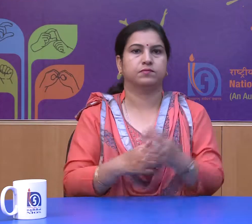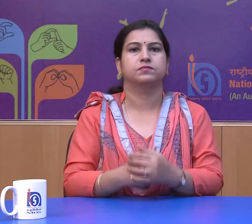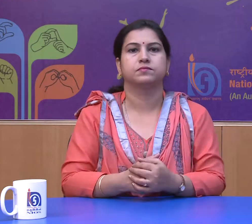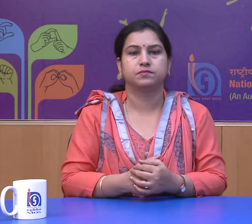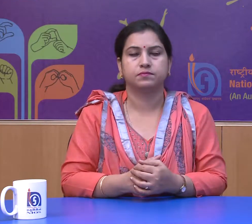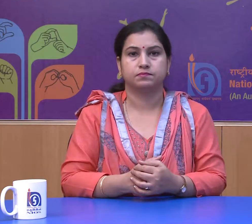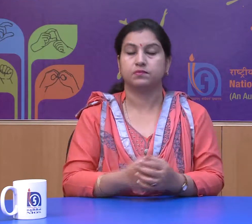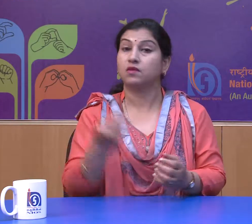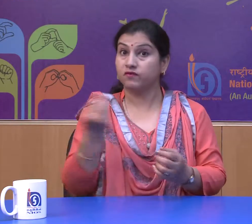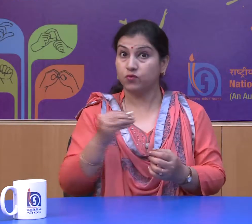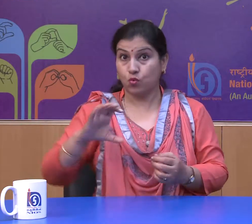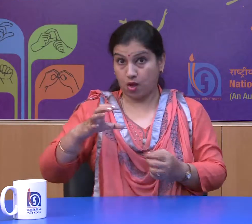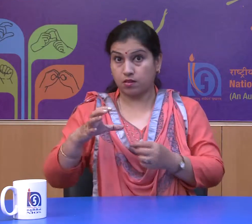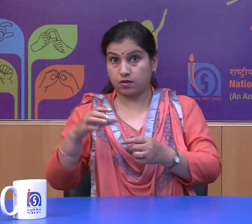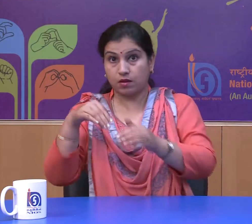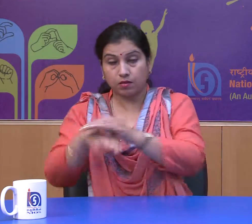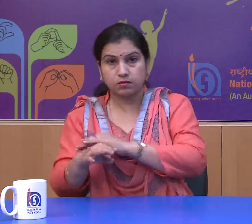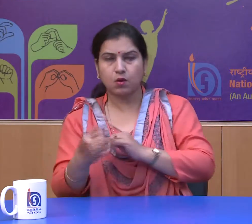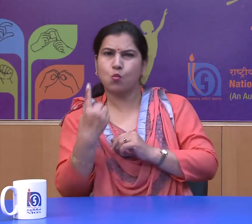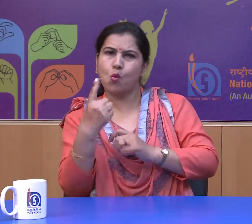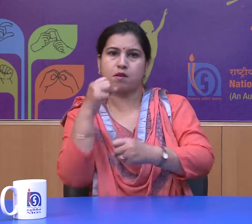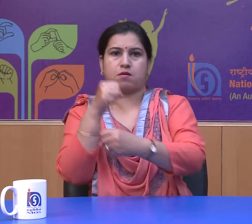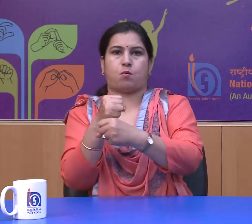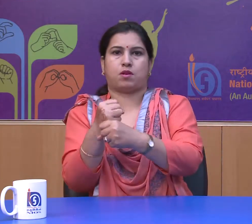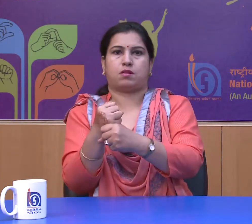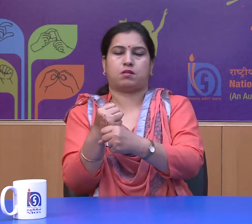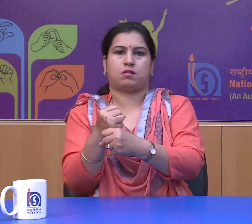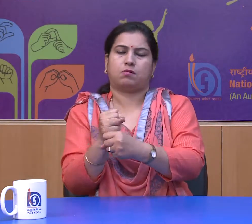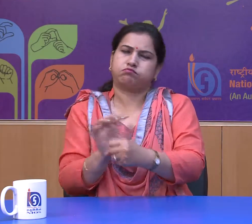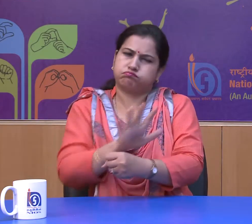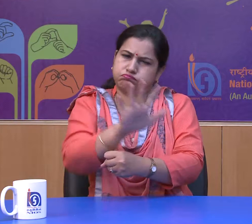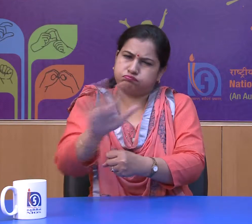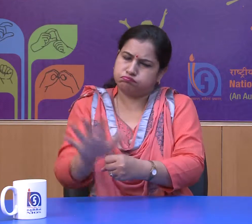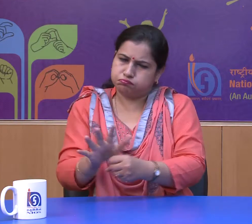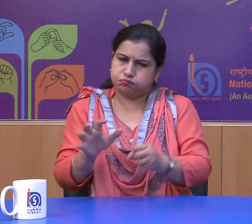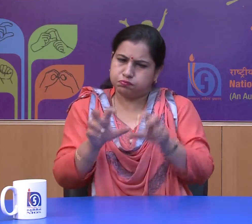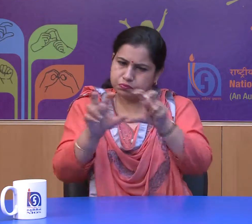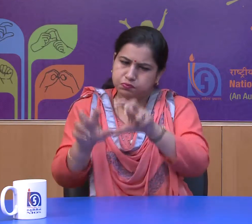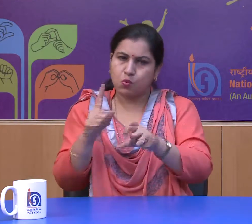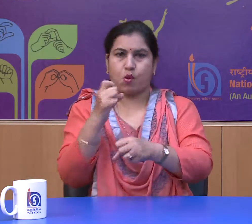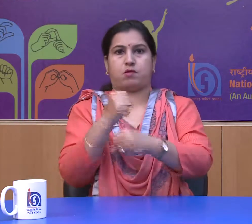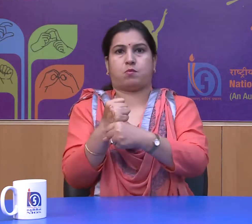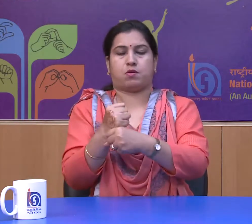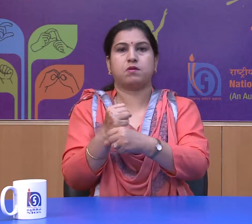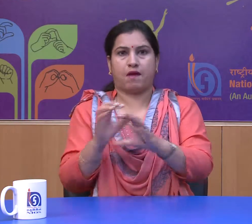In some countries, there is only one government for the entire country, which is known